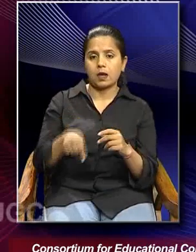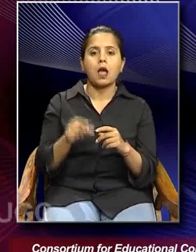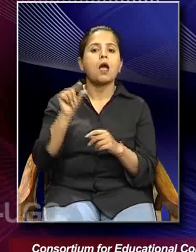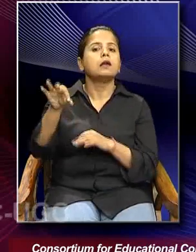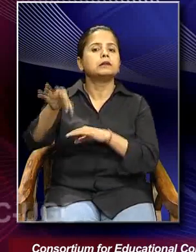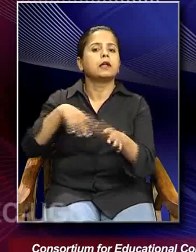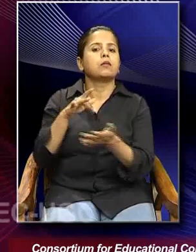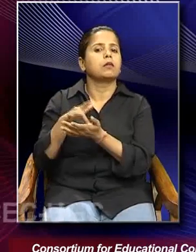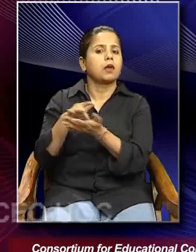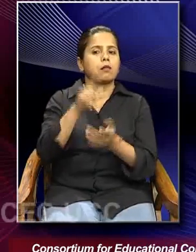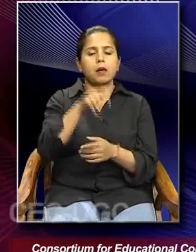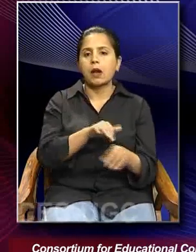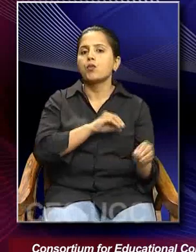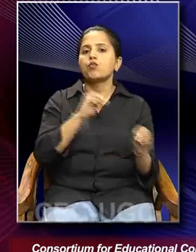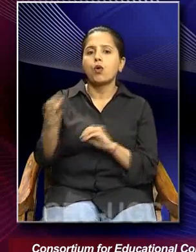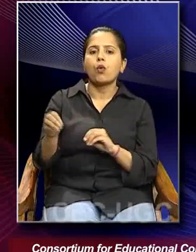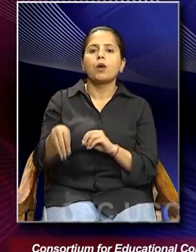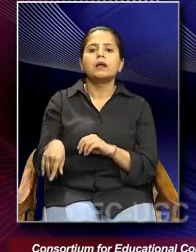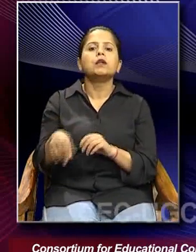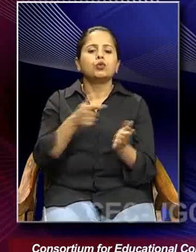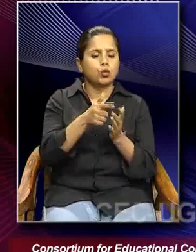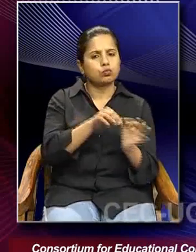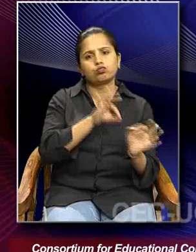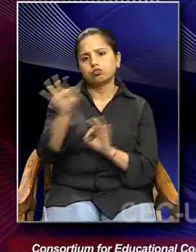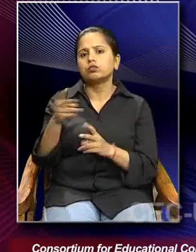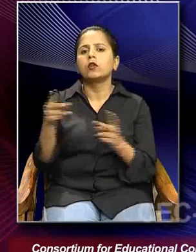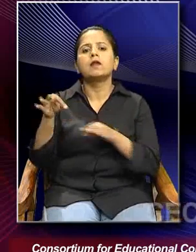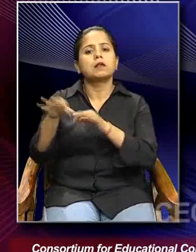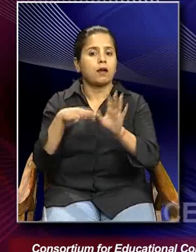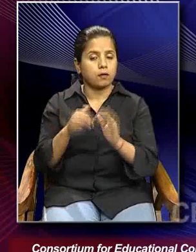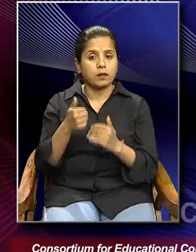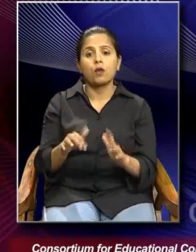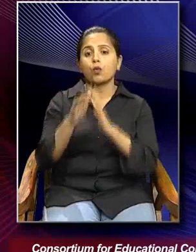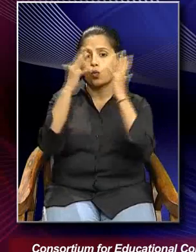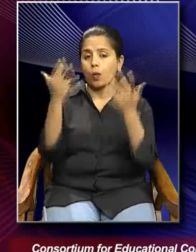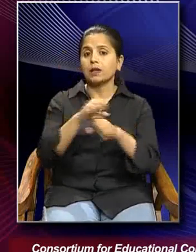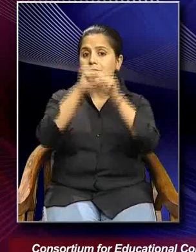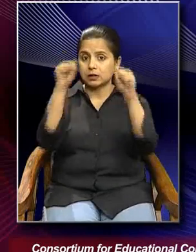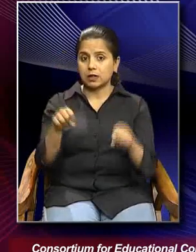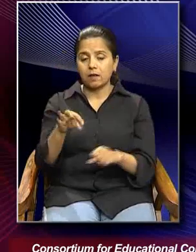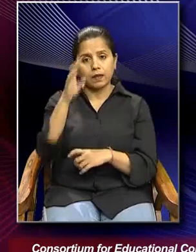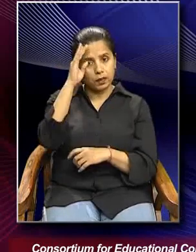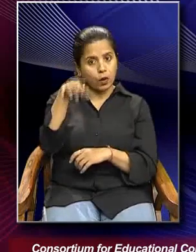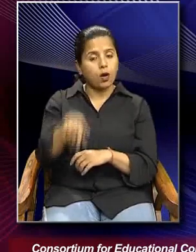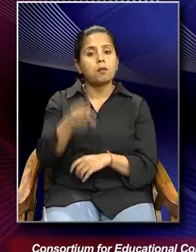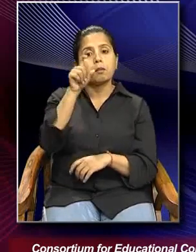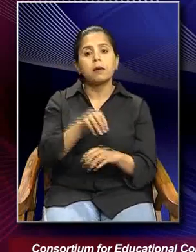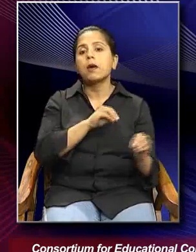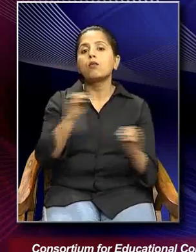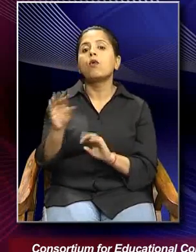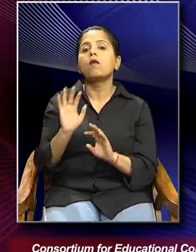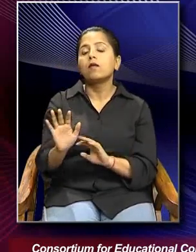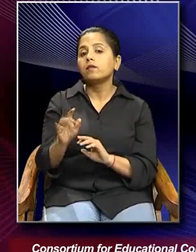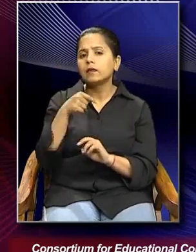centers. People tend to move from rural to urban areas. And there is also a world system theory of migration, which clearly shows